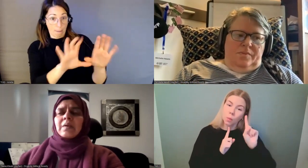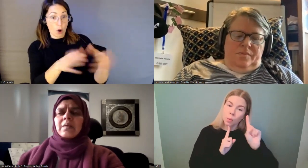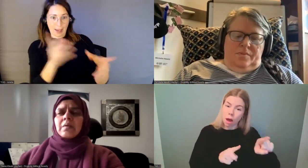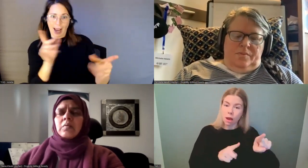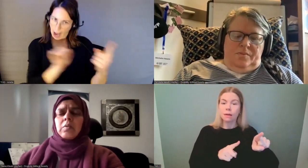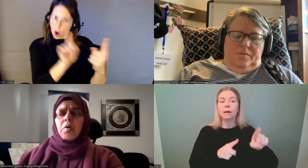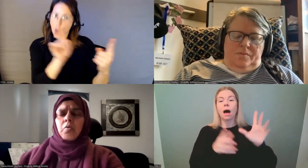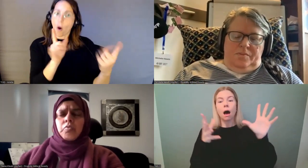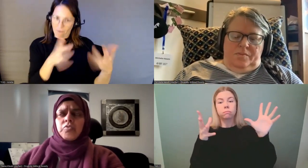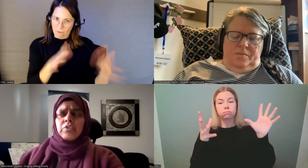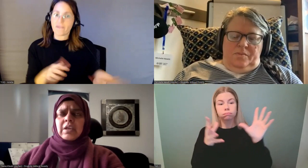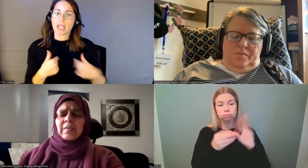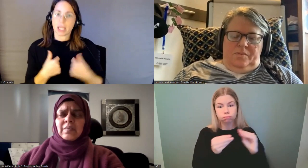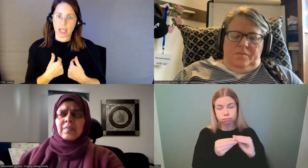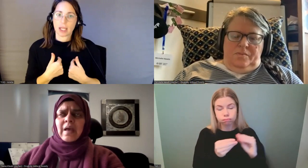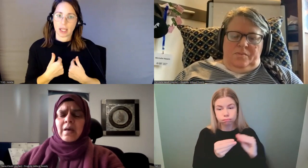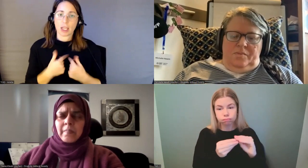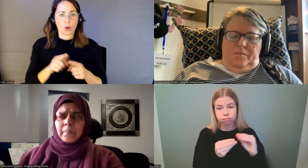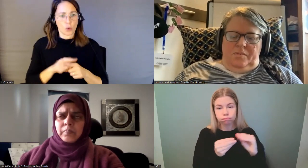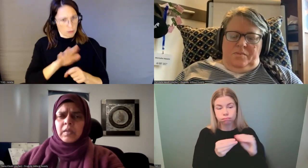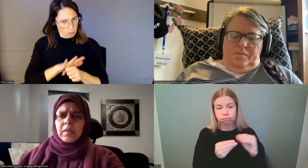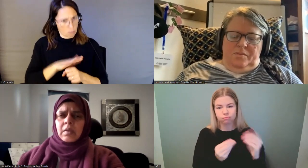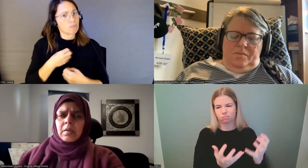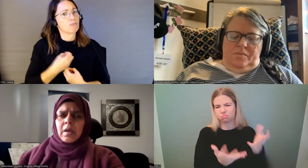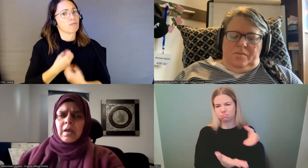has closed its